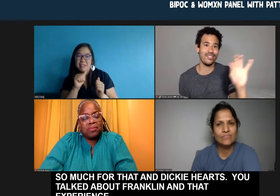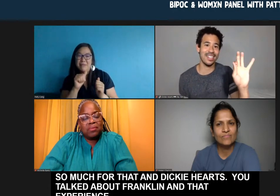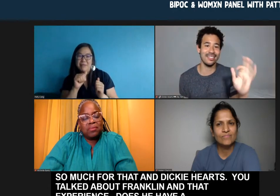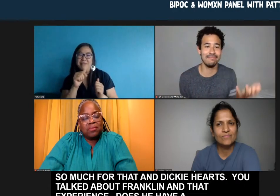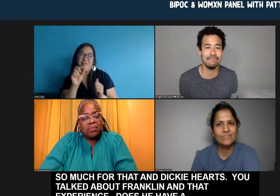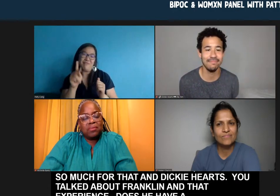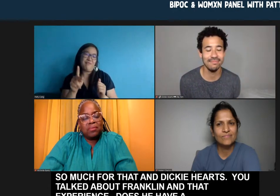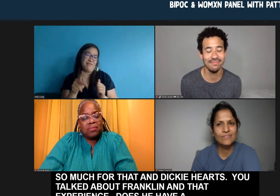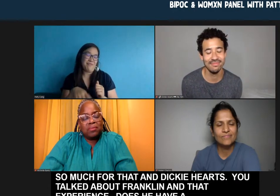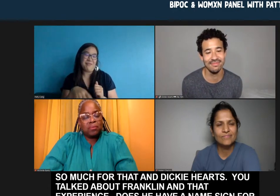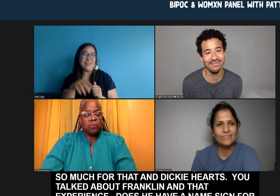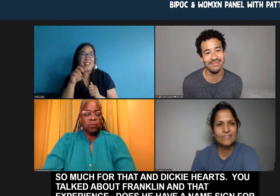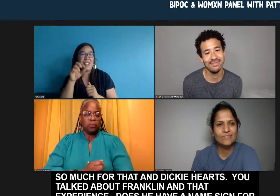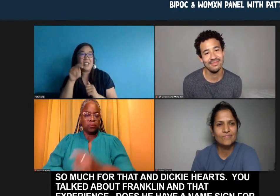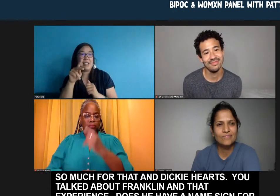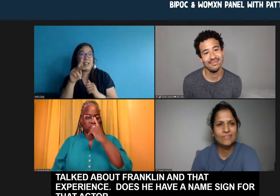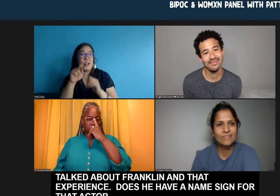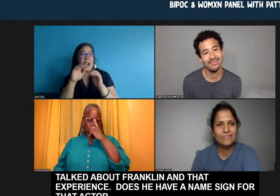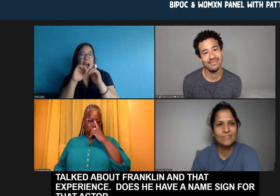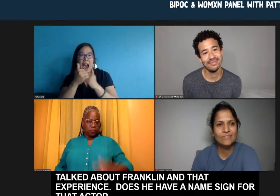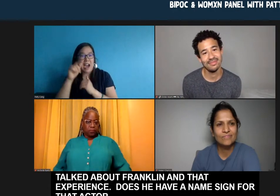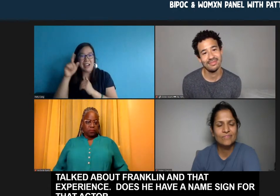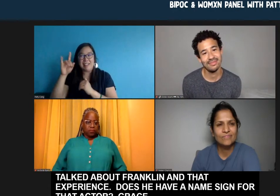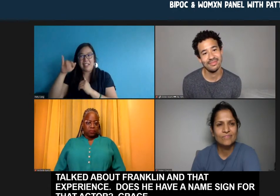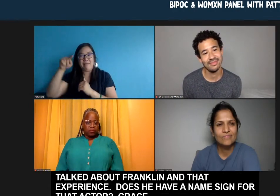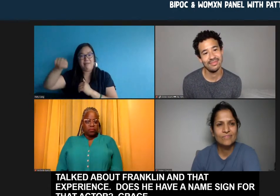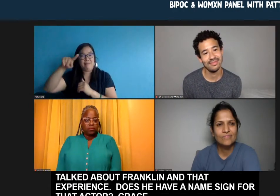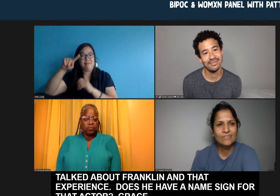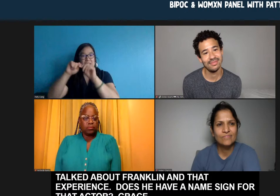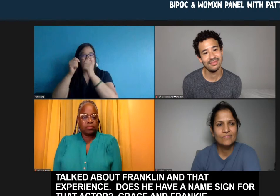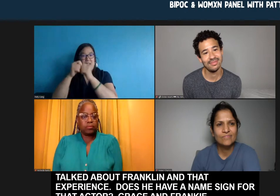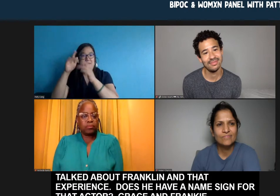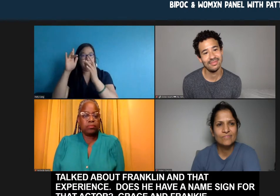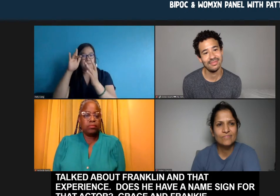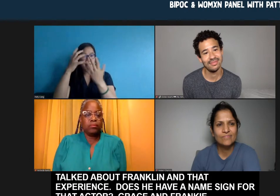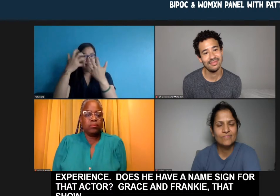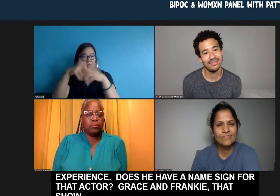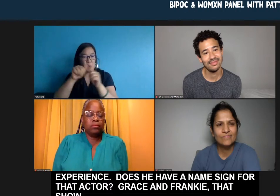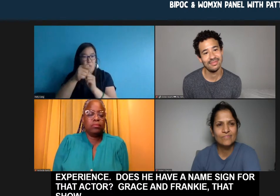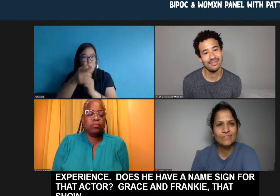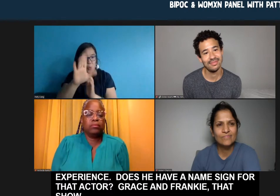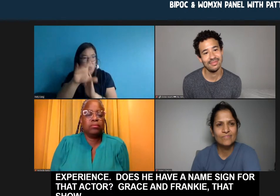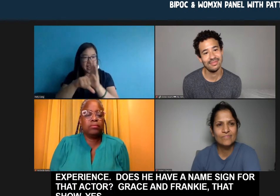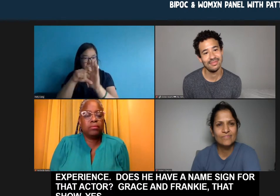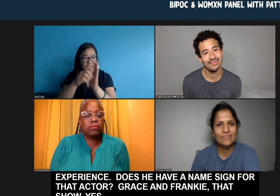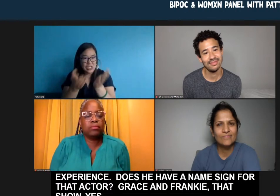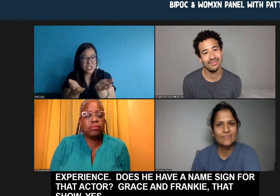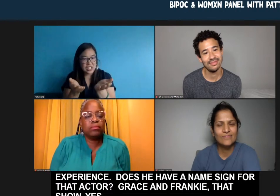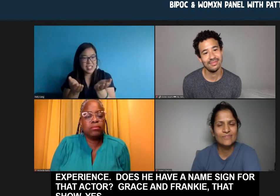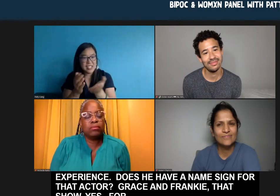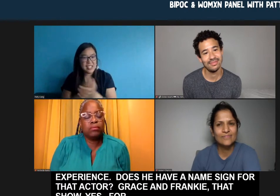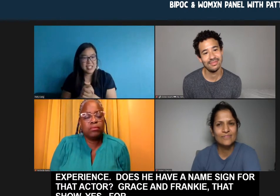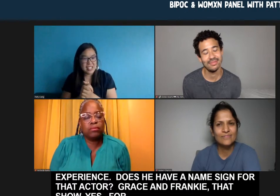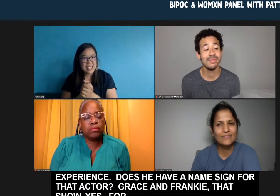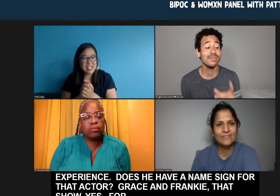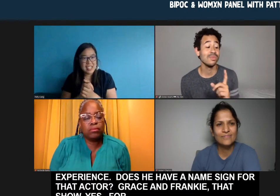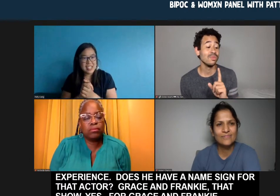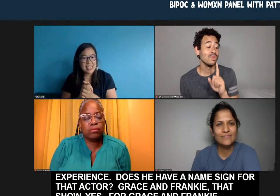and Frankie, that show, yes. For Grace and Frankie, for being involved with that film, what was it like